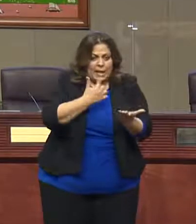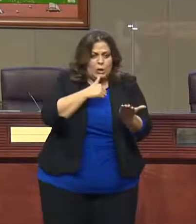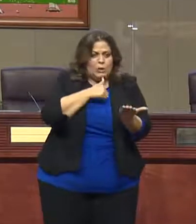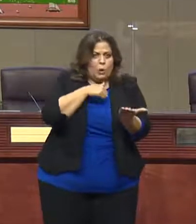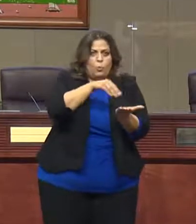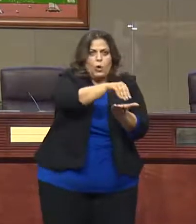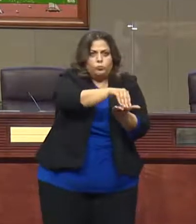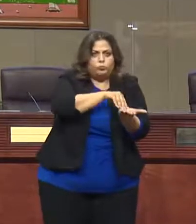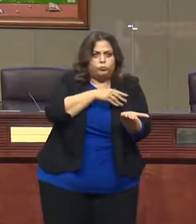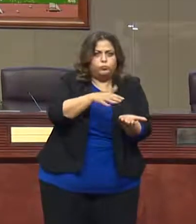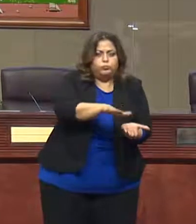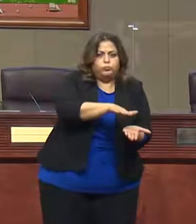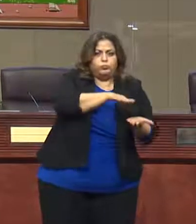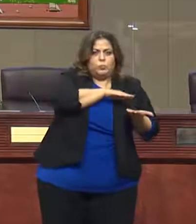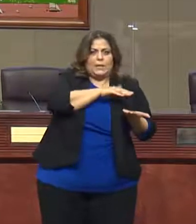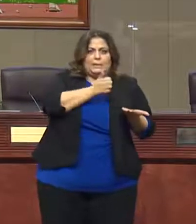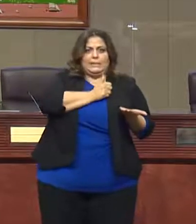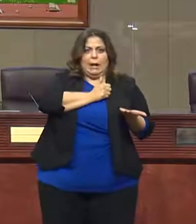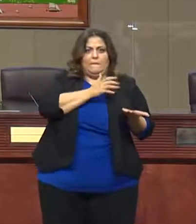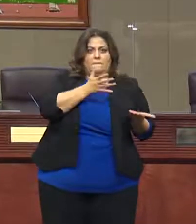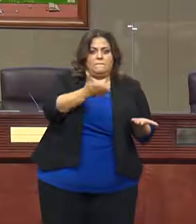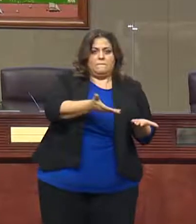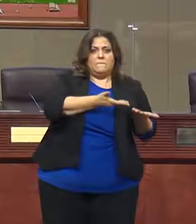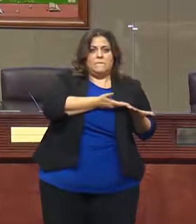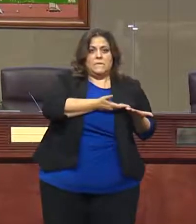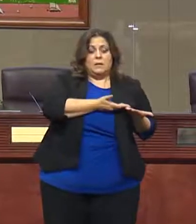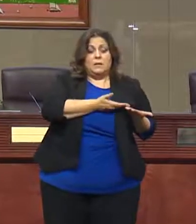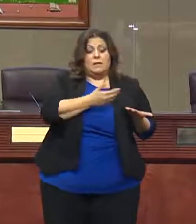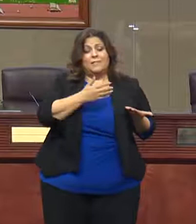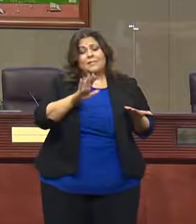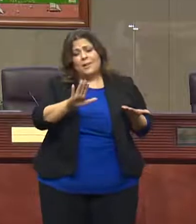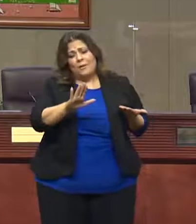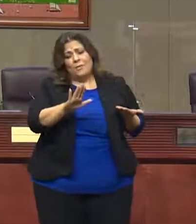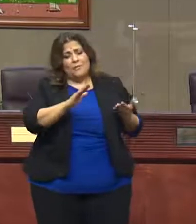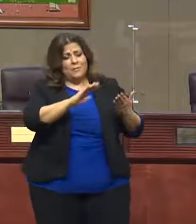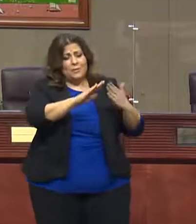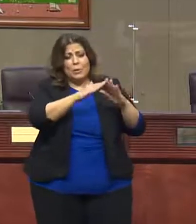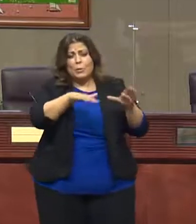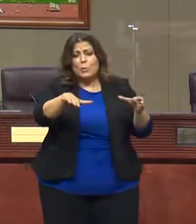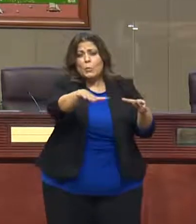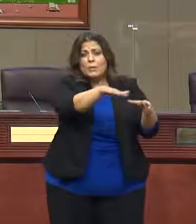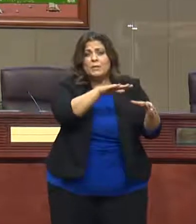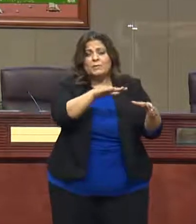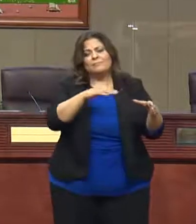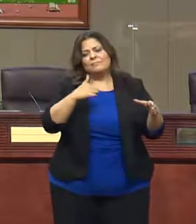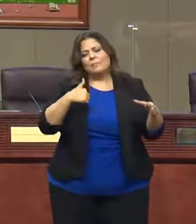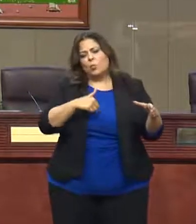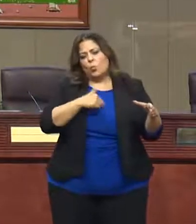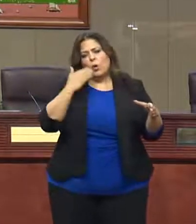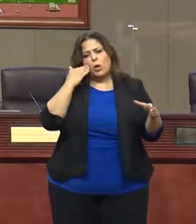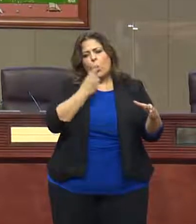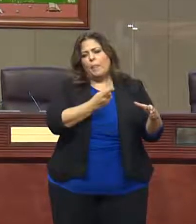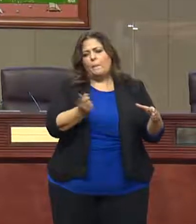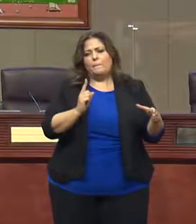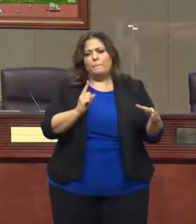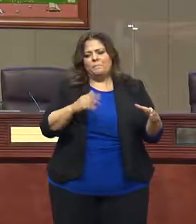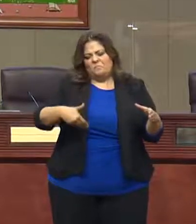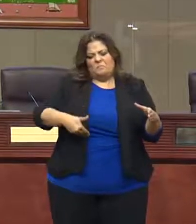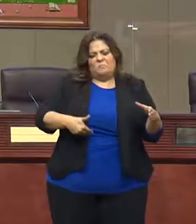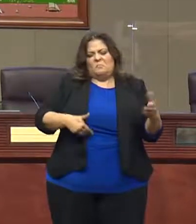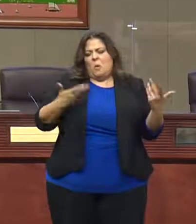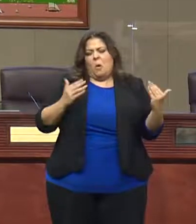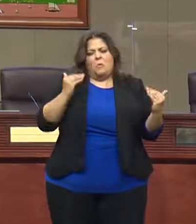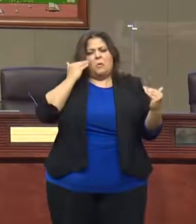So intuitively, because we do know our community, and this has been part of my advocacy since we started the